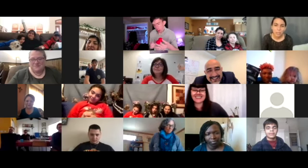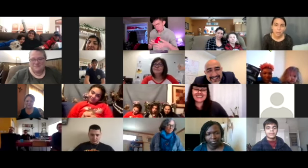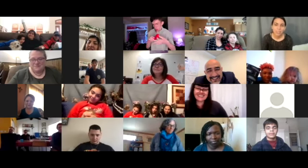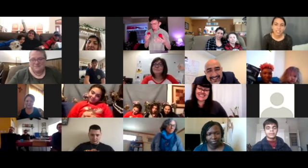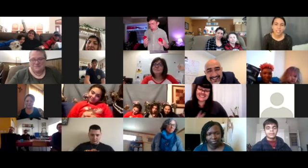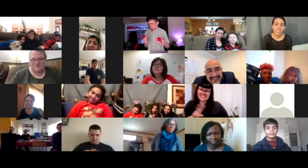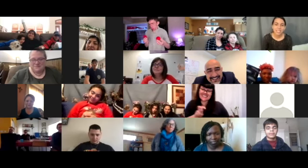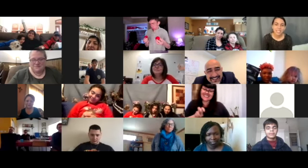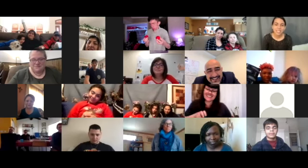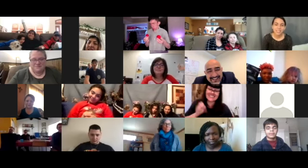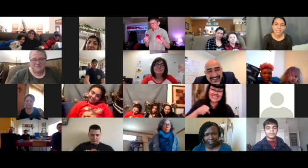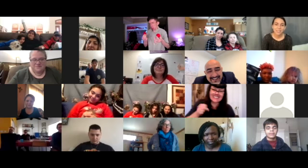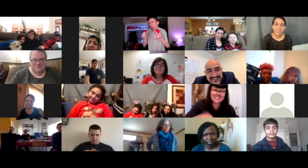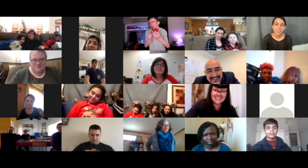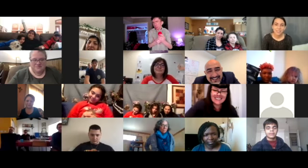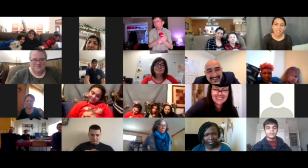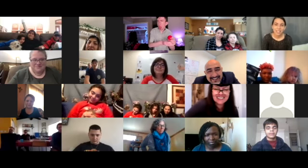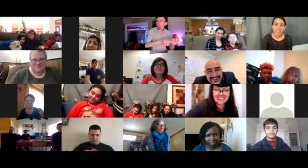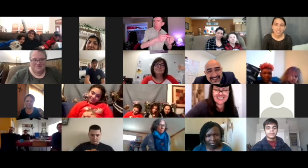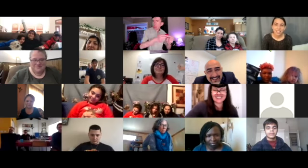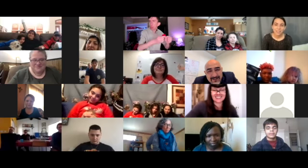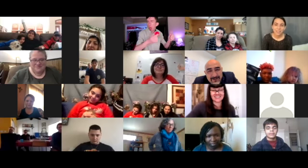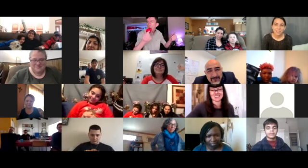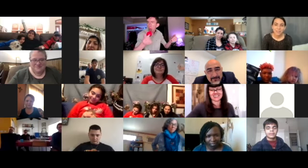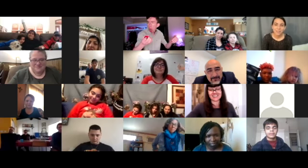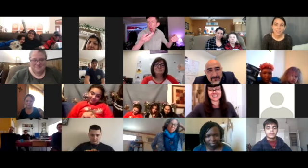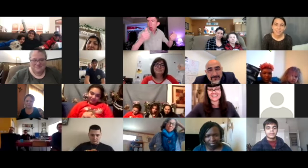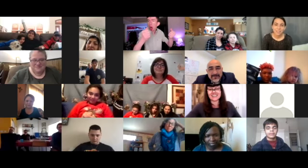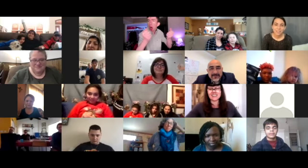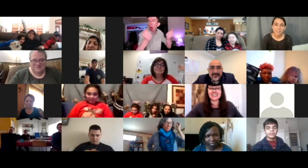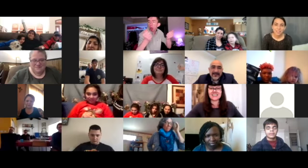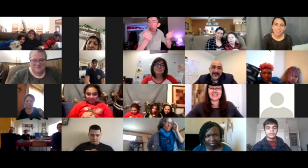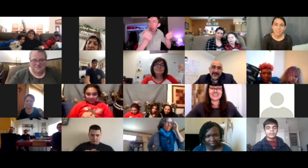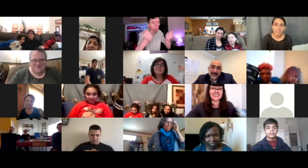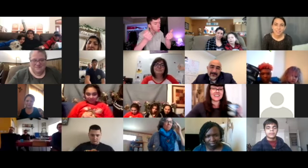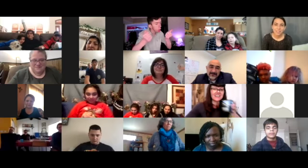These two balls are connected. You know.